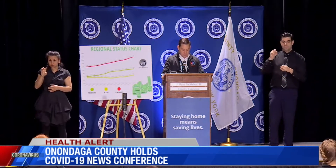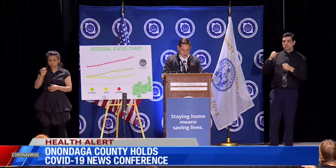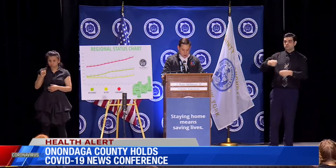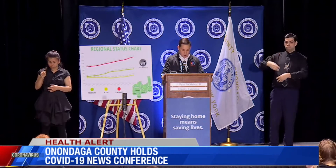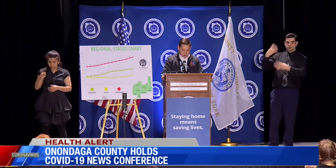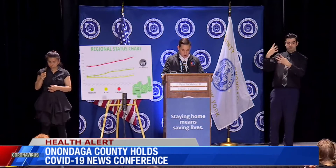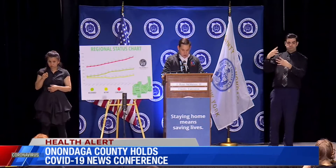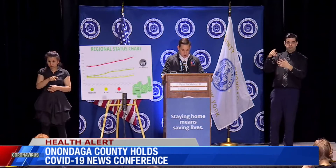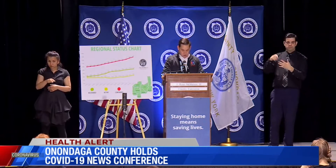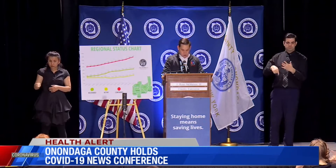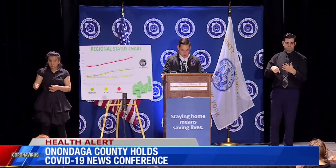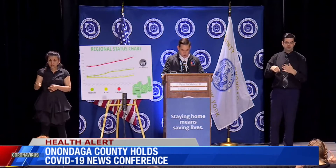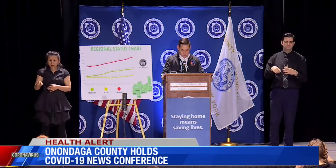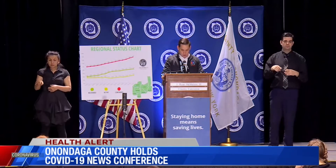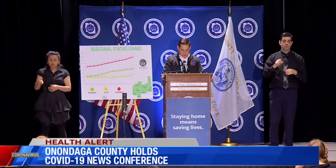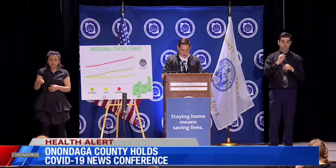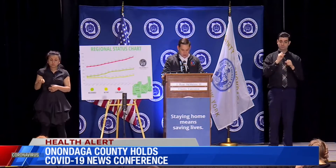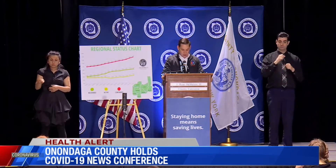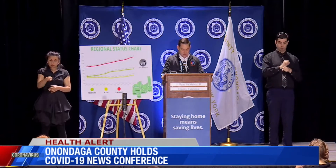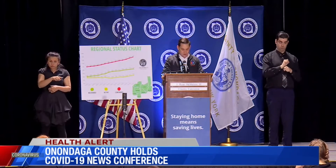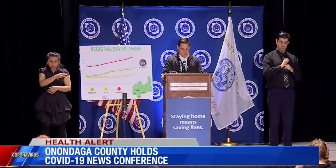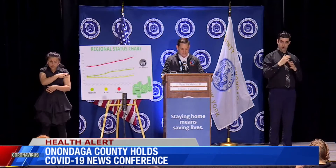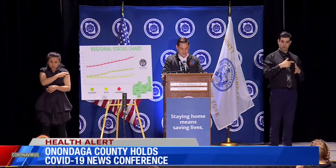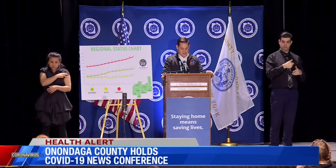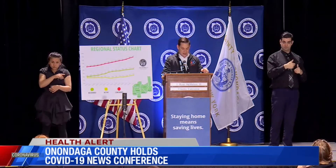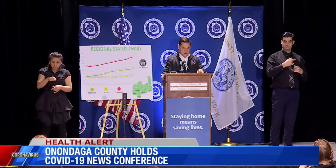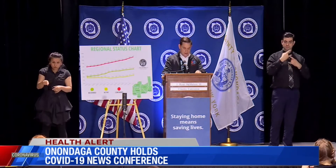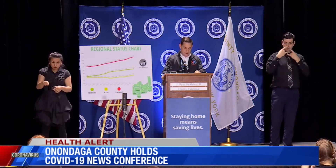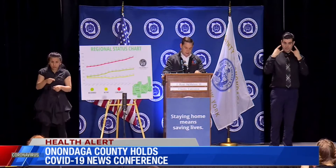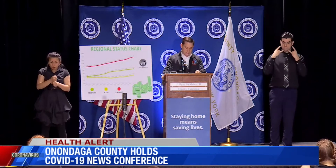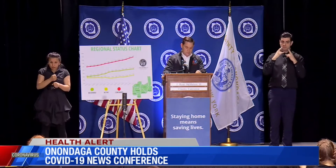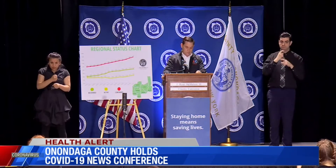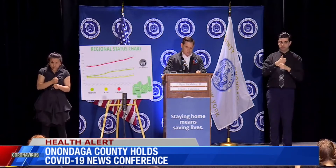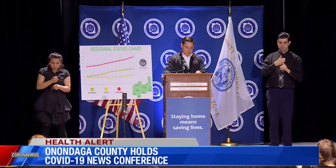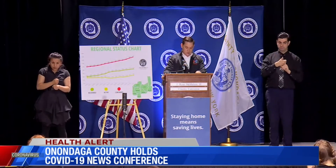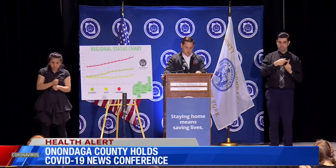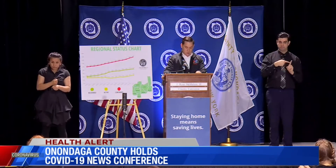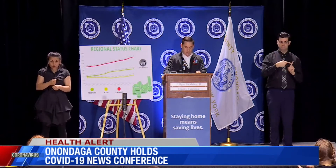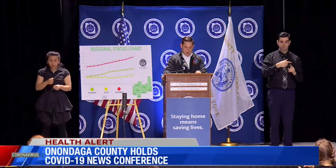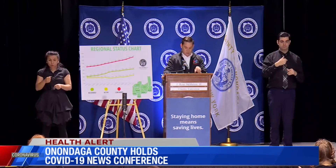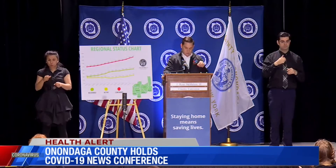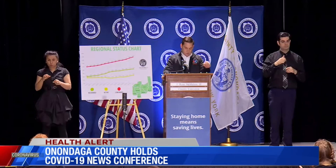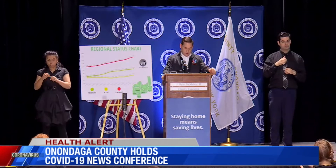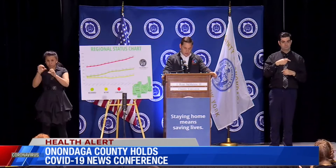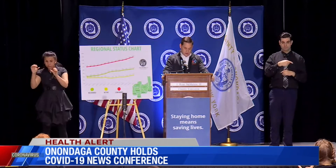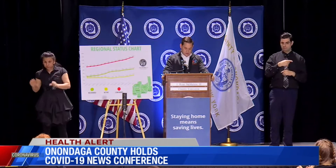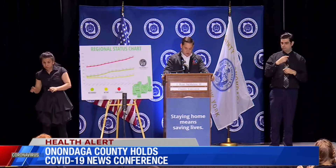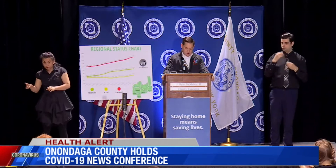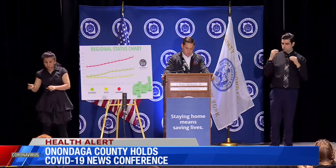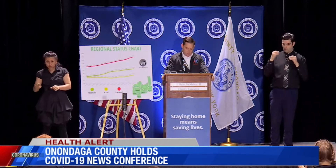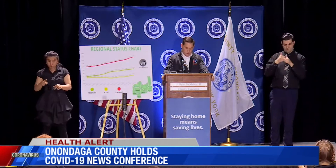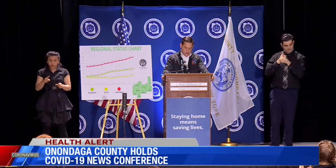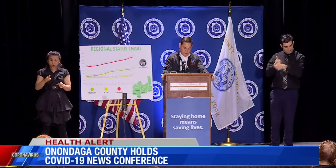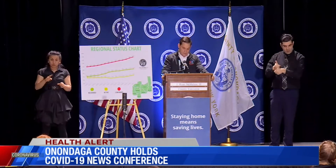sex. And the store has been adhering to CDC guidelines. Walmart, located at 6438